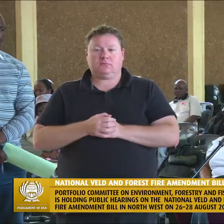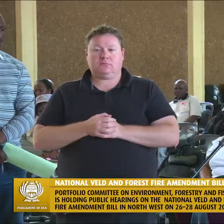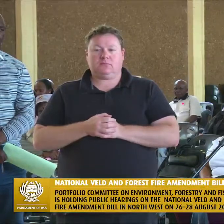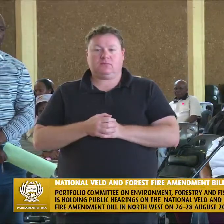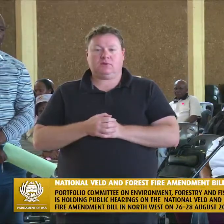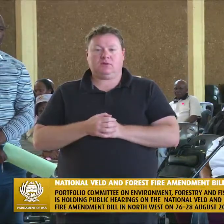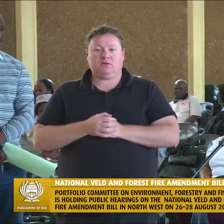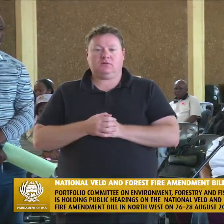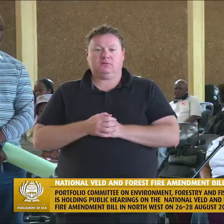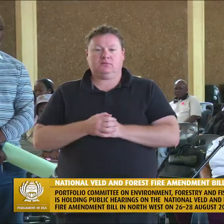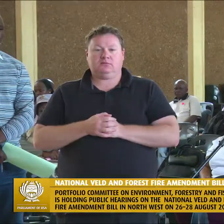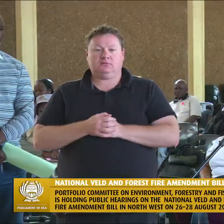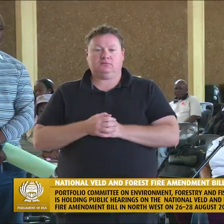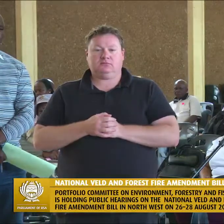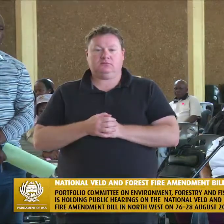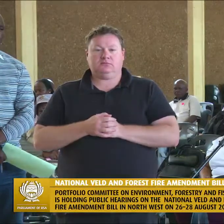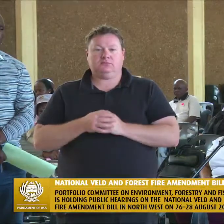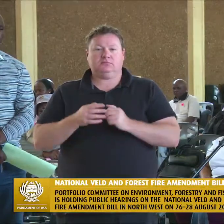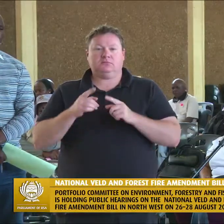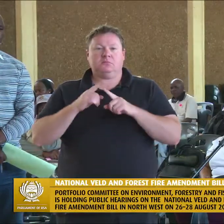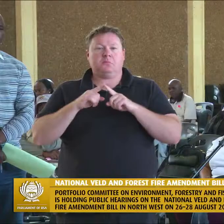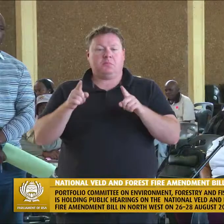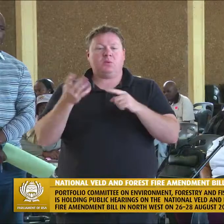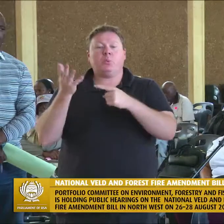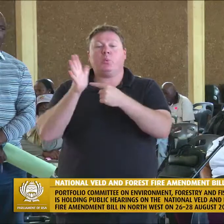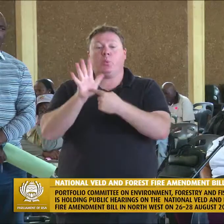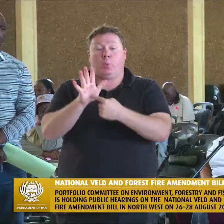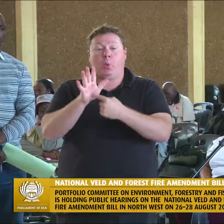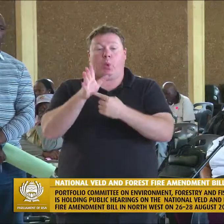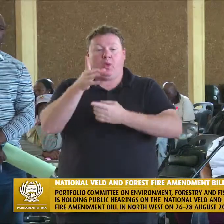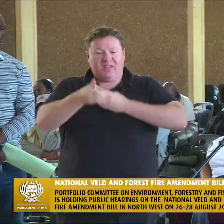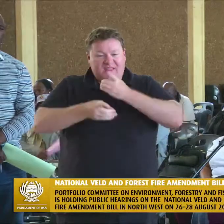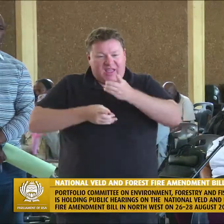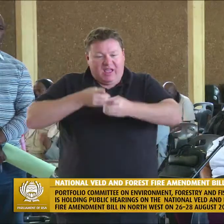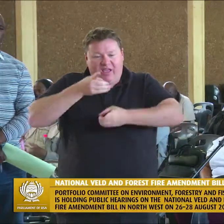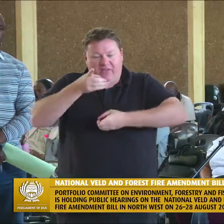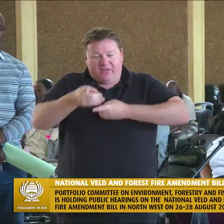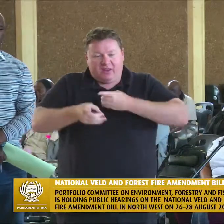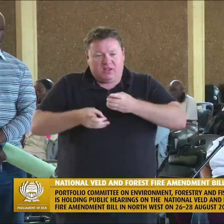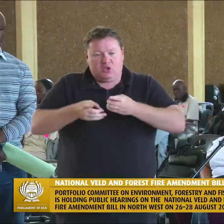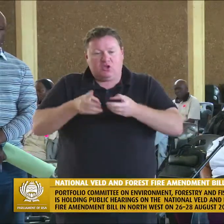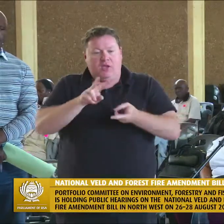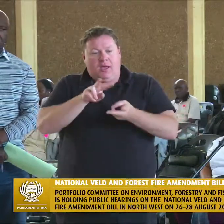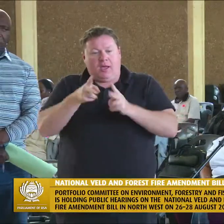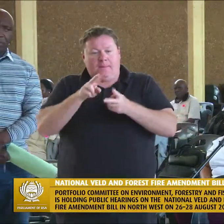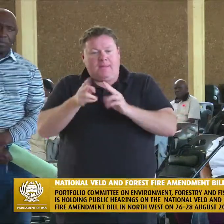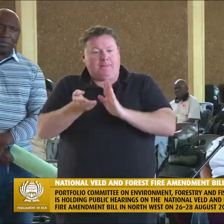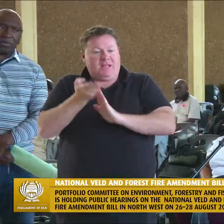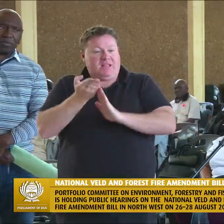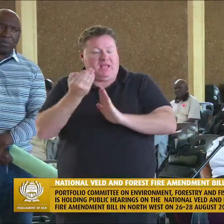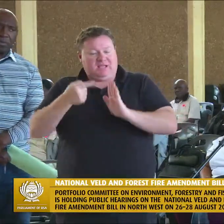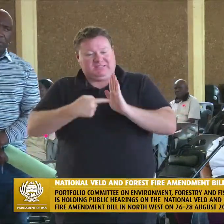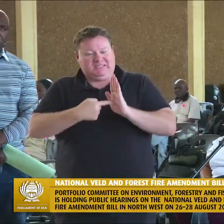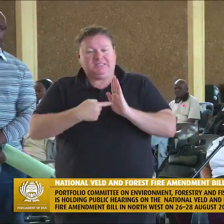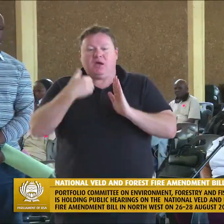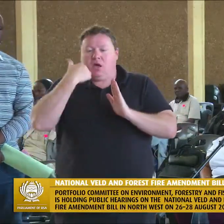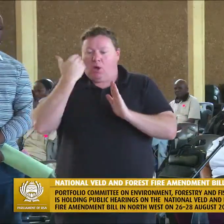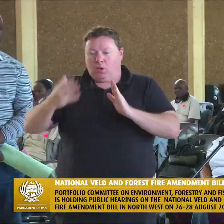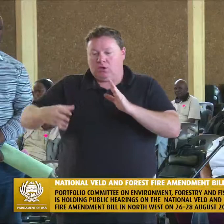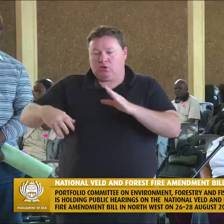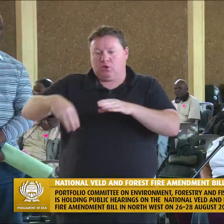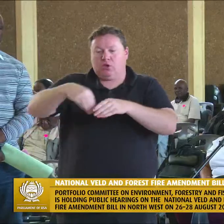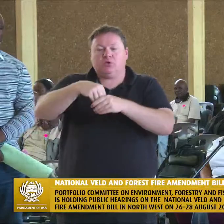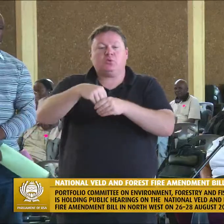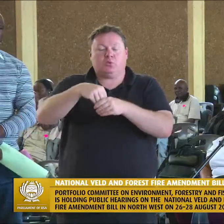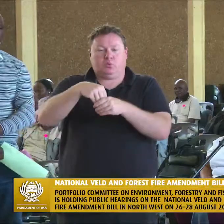that in the definitions of the amendment i want us to insert the definition of peace